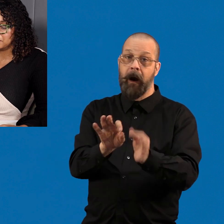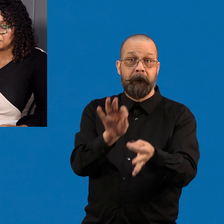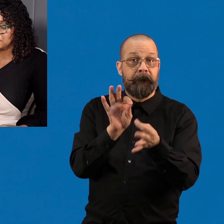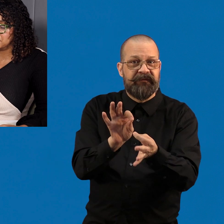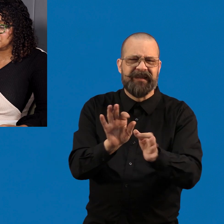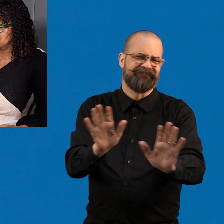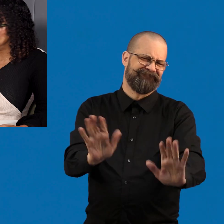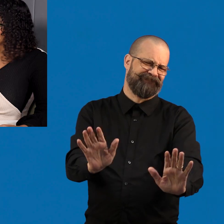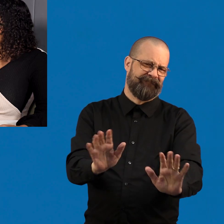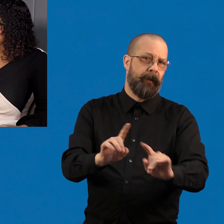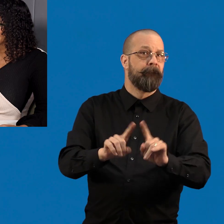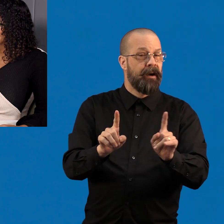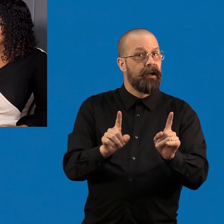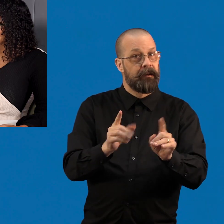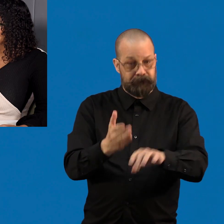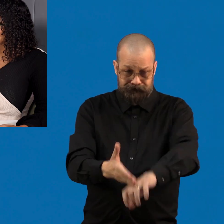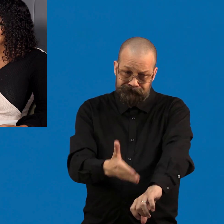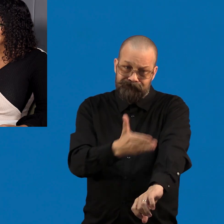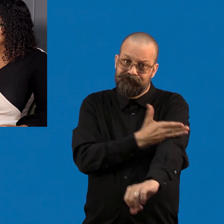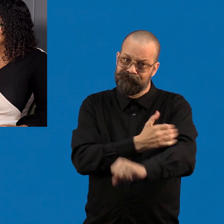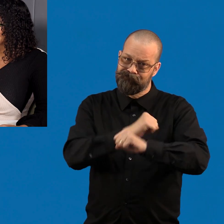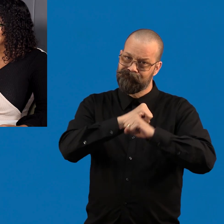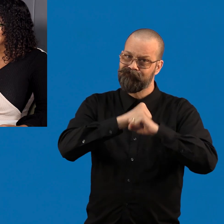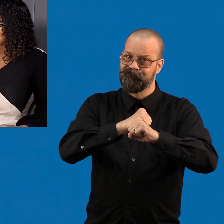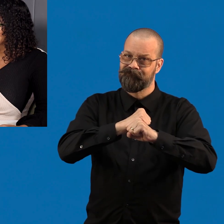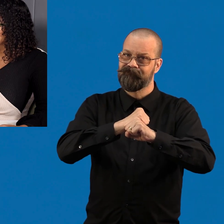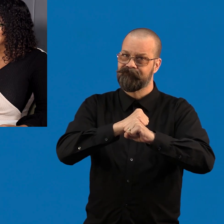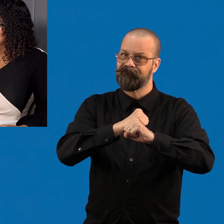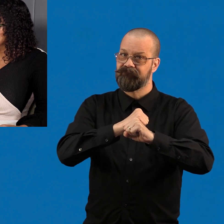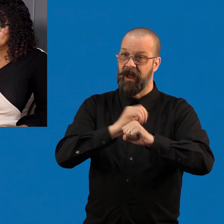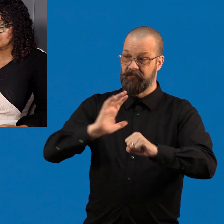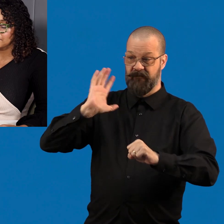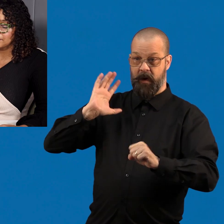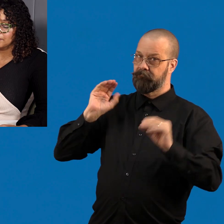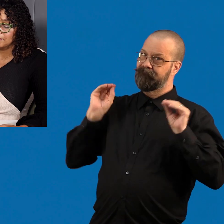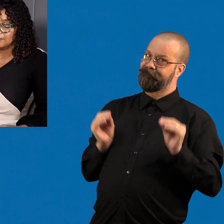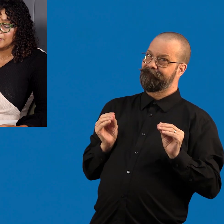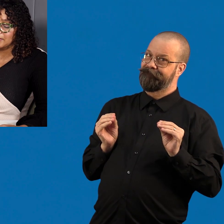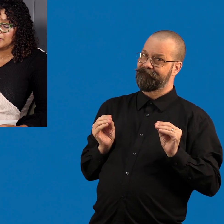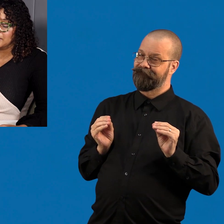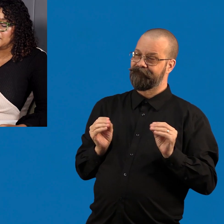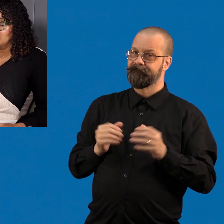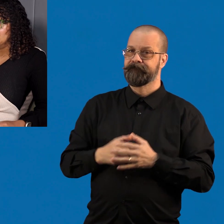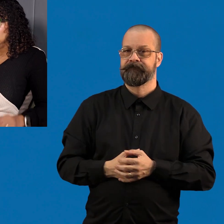perfect, but they are an important safeguard that did not exist in the past.